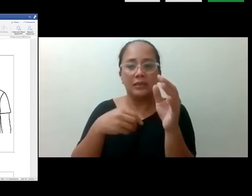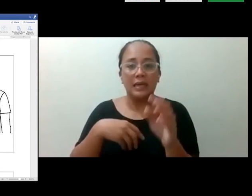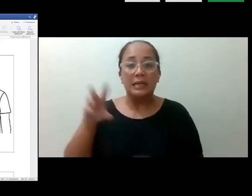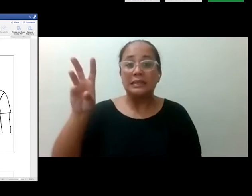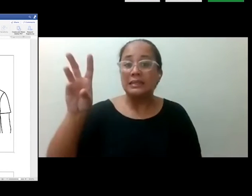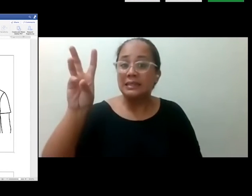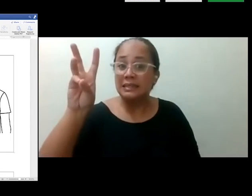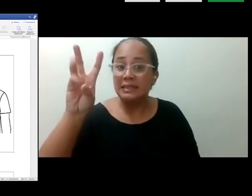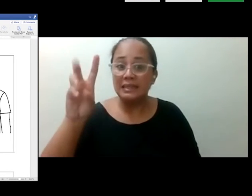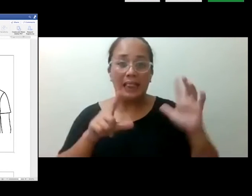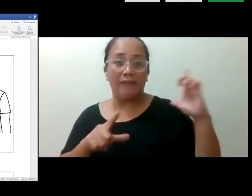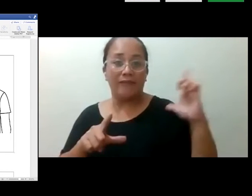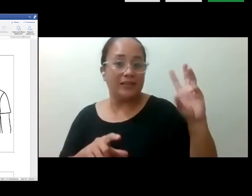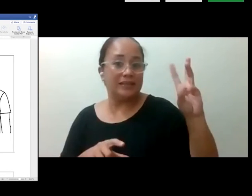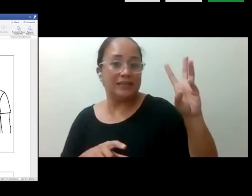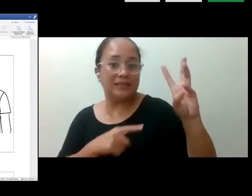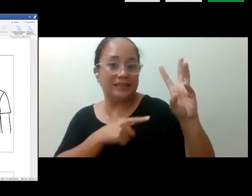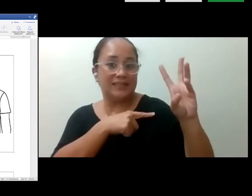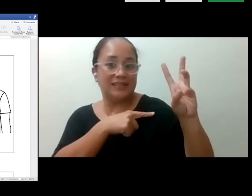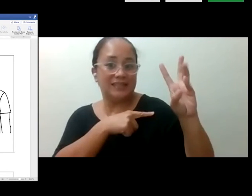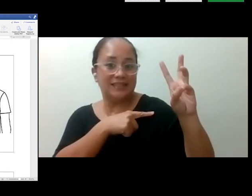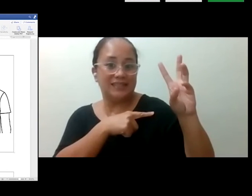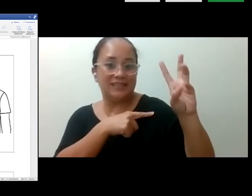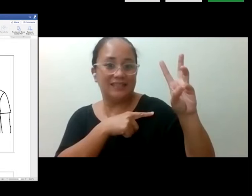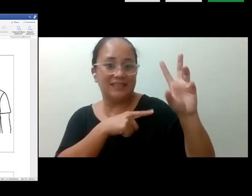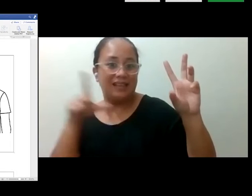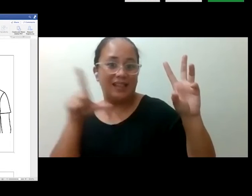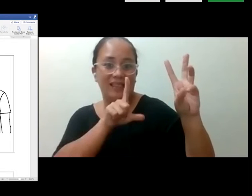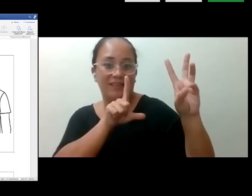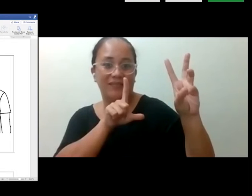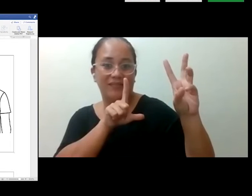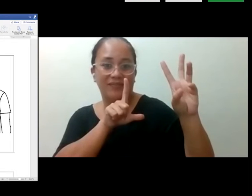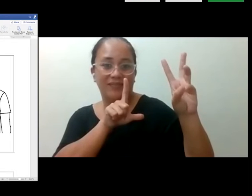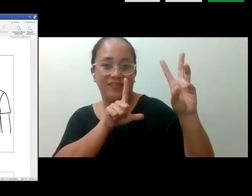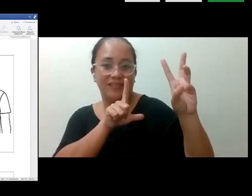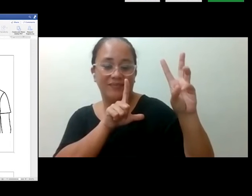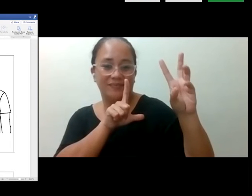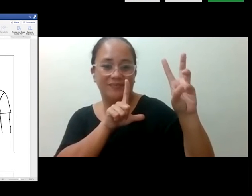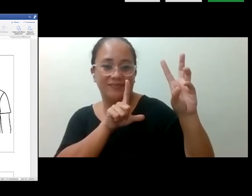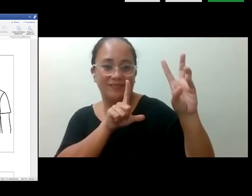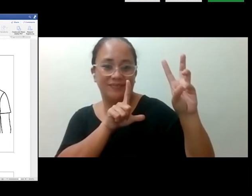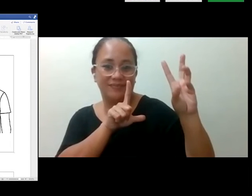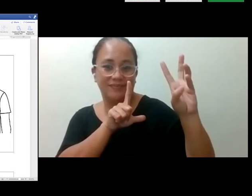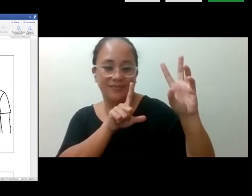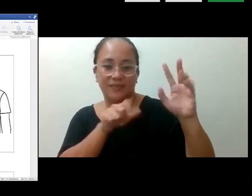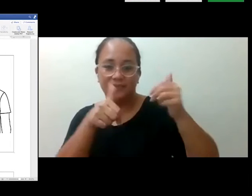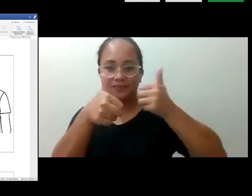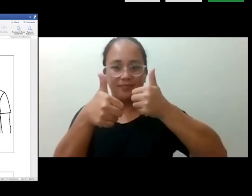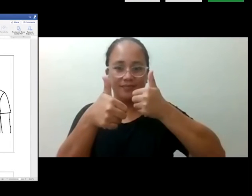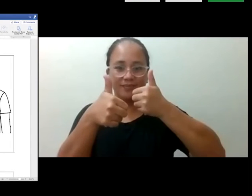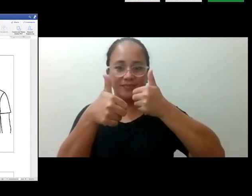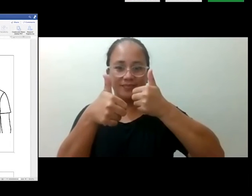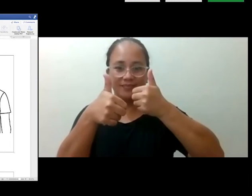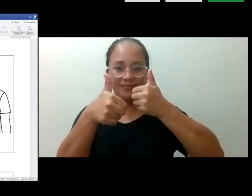hand. Yes, right. Yes, okay, okay. We'll do